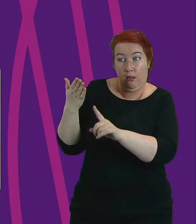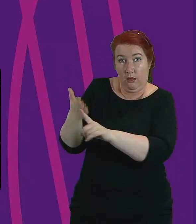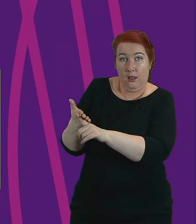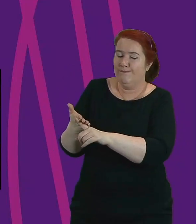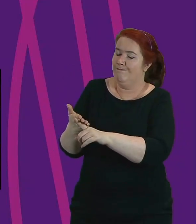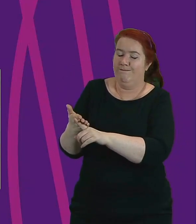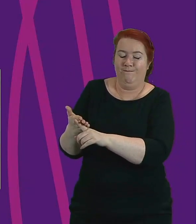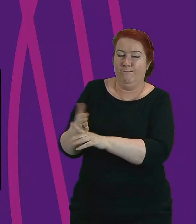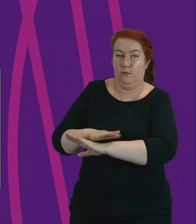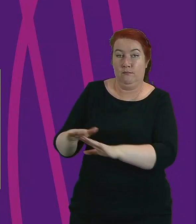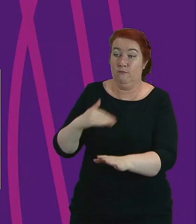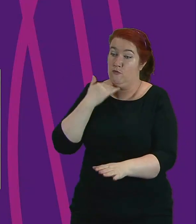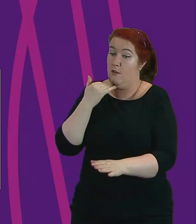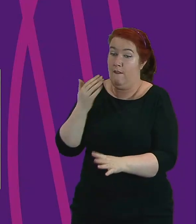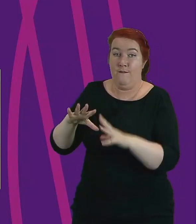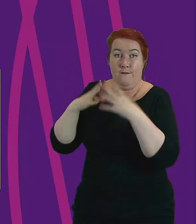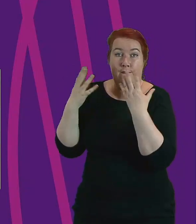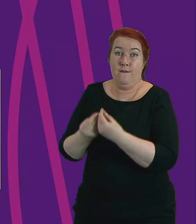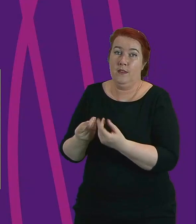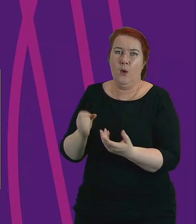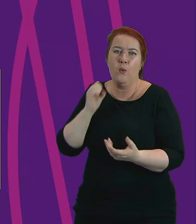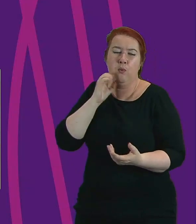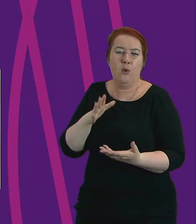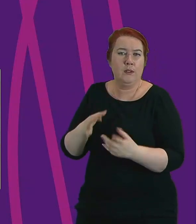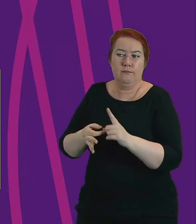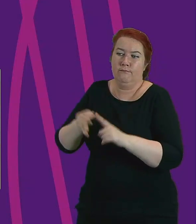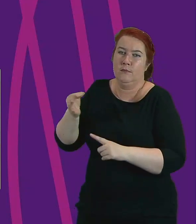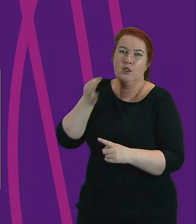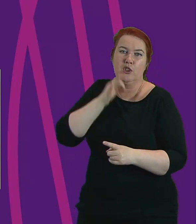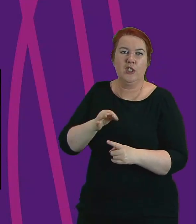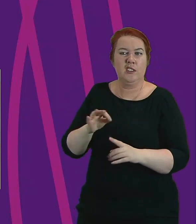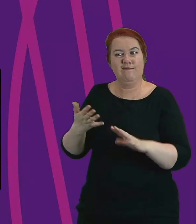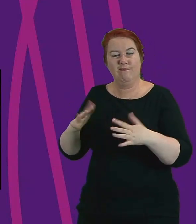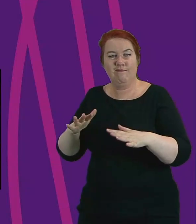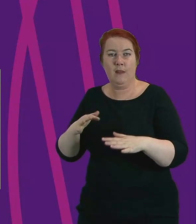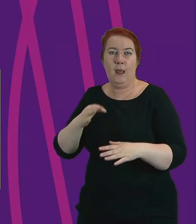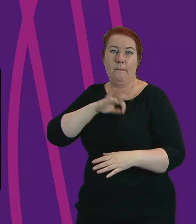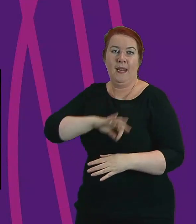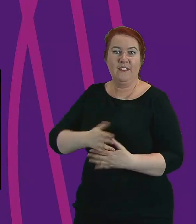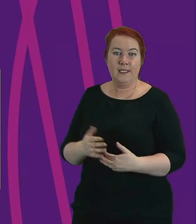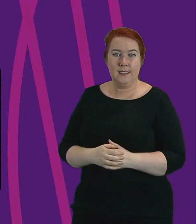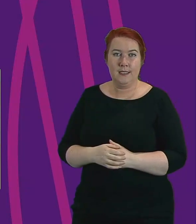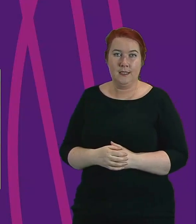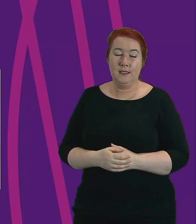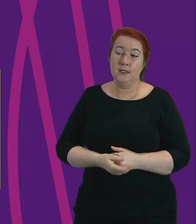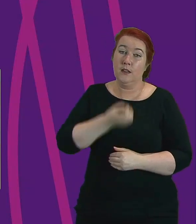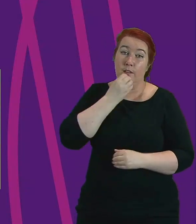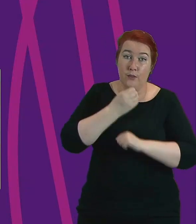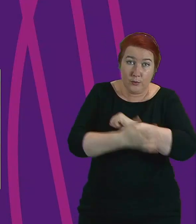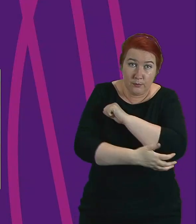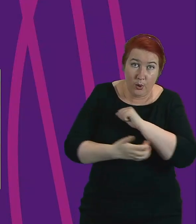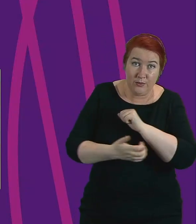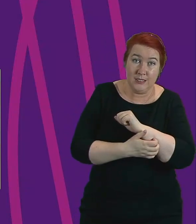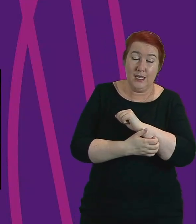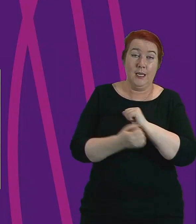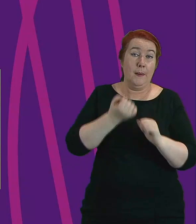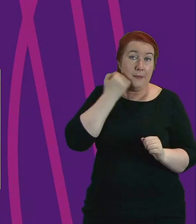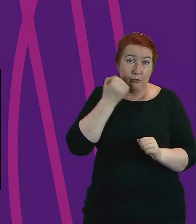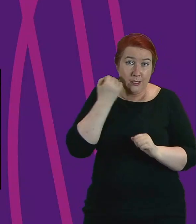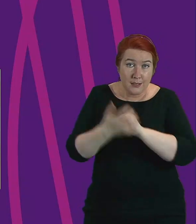being insufficiently comprehensive to yield anything more than modest benefits. Food poverty, period poverty and fuel